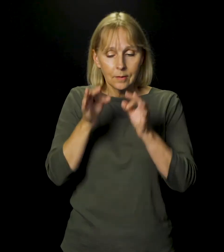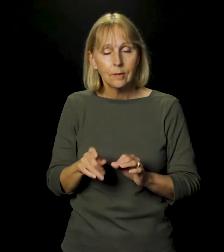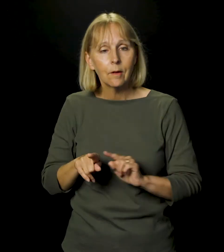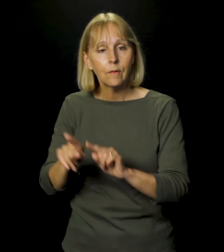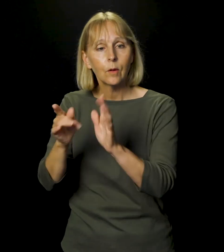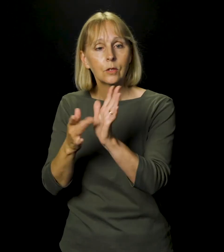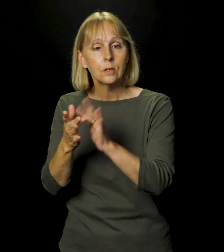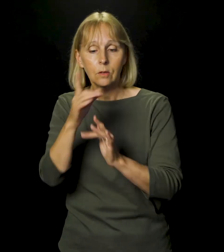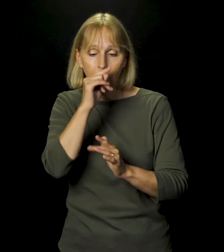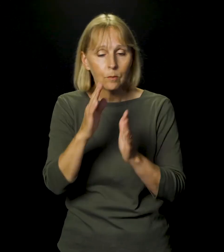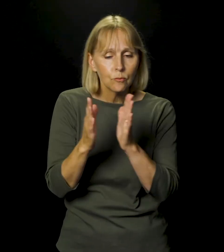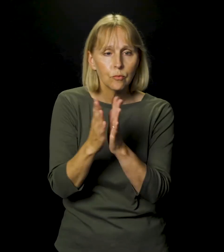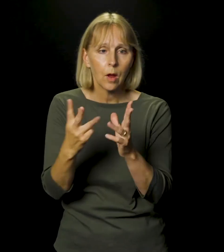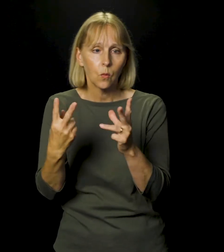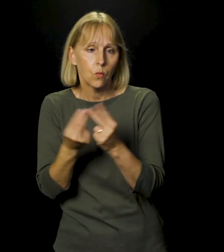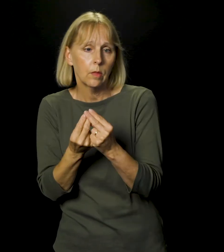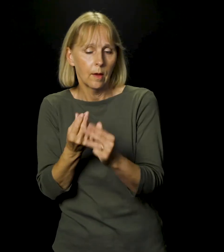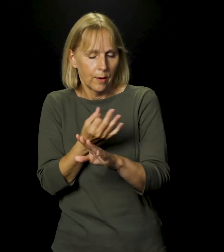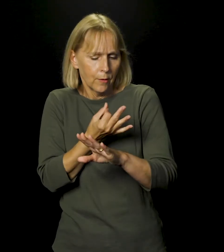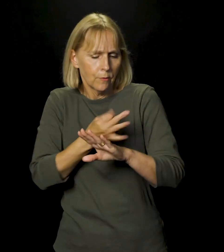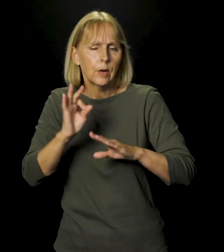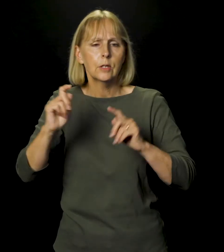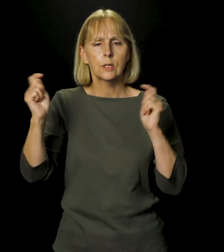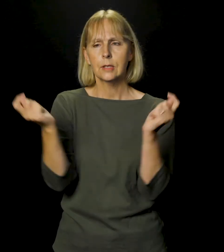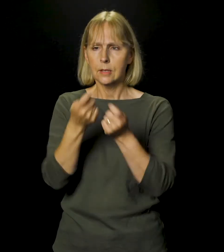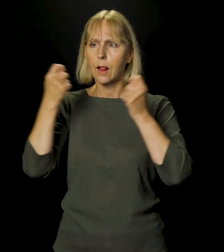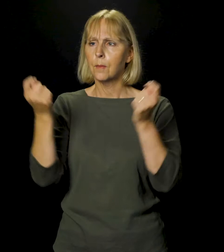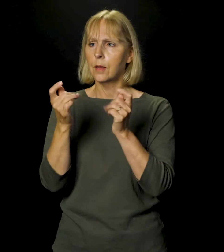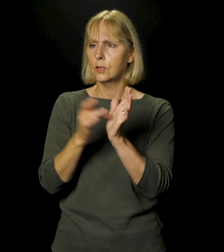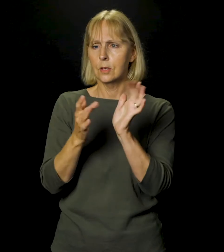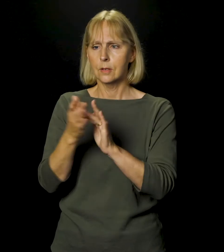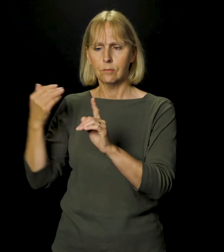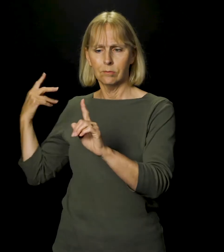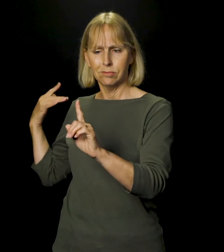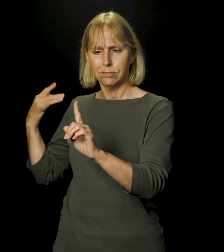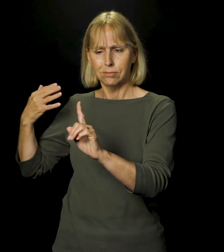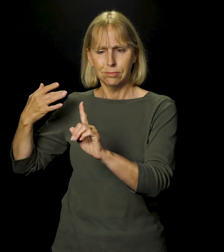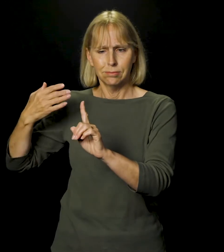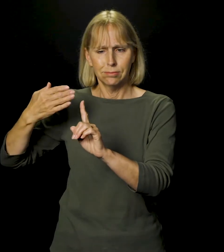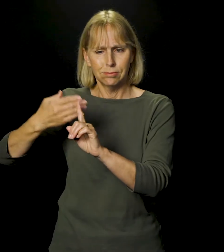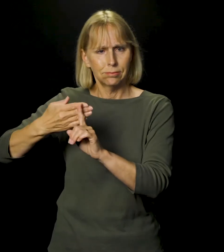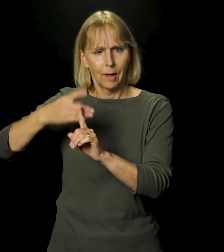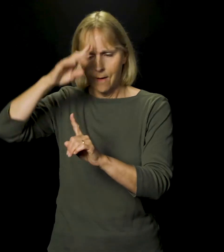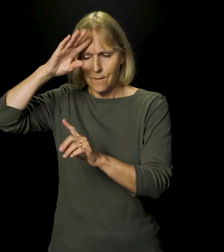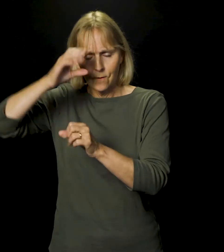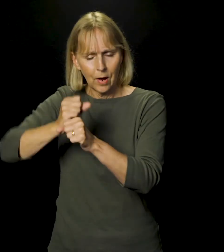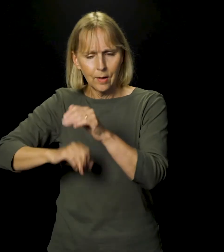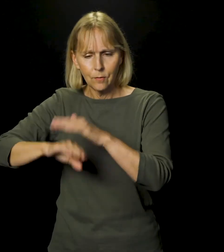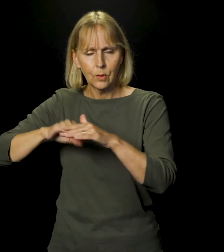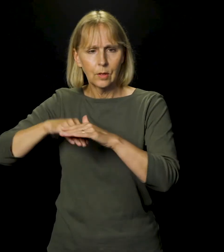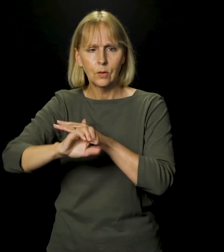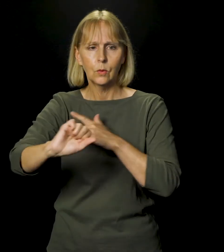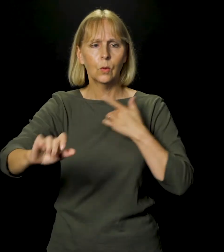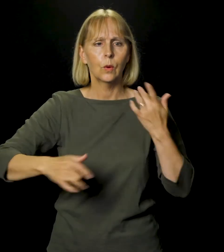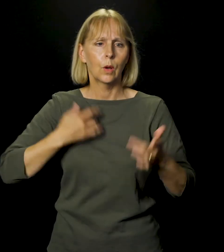in your heart and you can celebrate that Jesus has been faithful over maybe years, maybe decades. He's been the way, the truth and the